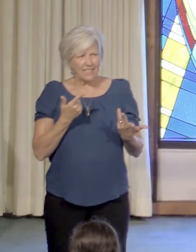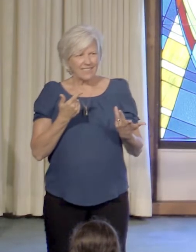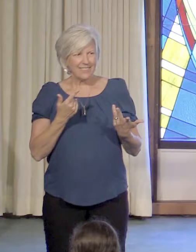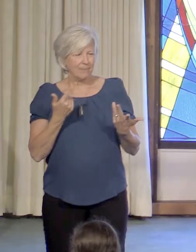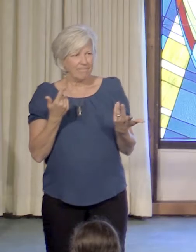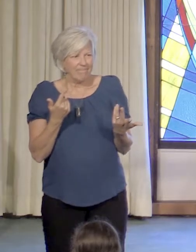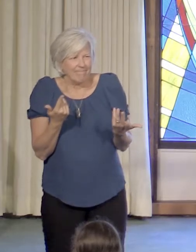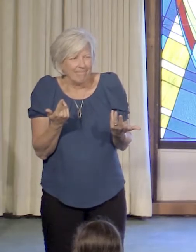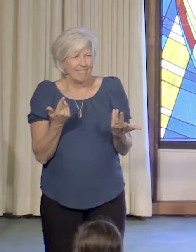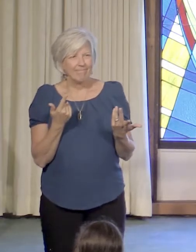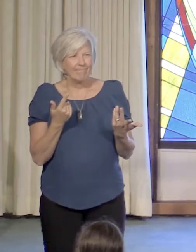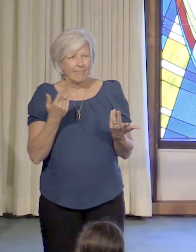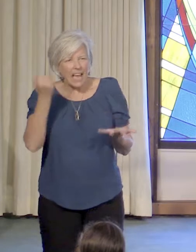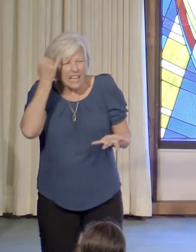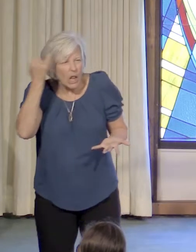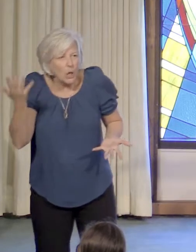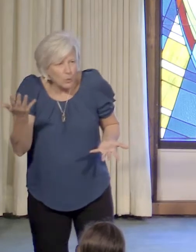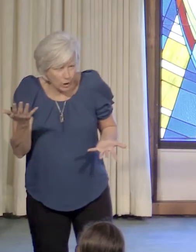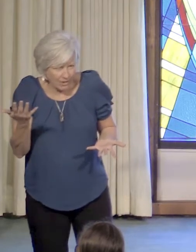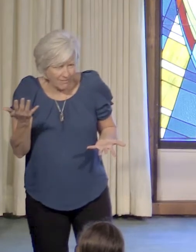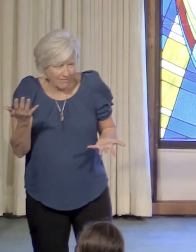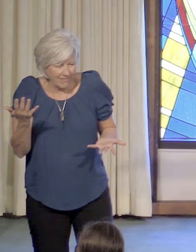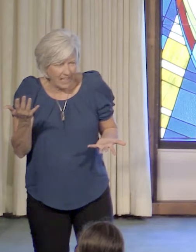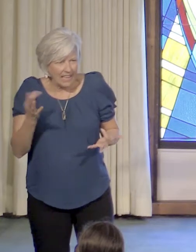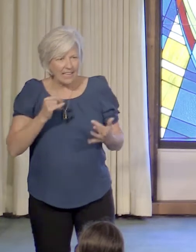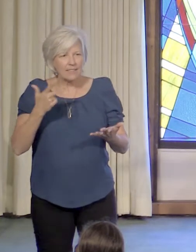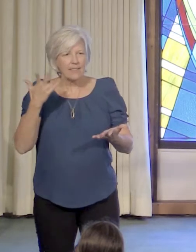of love in our lives.